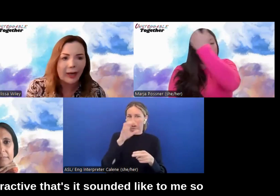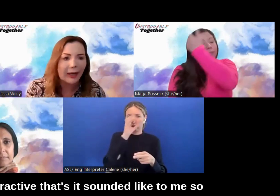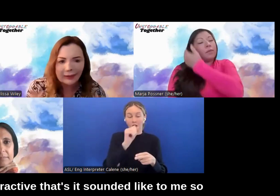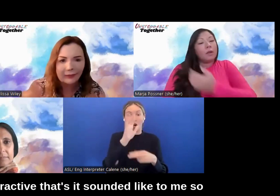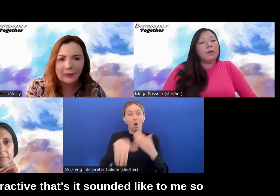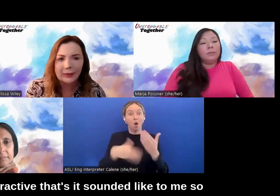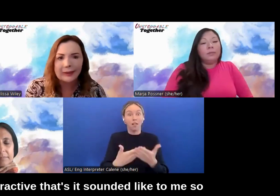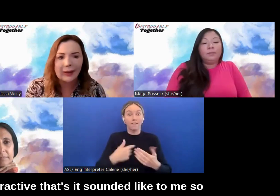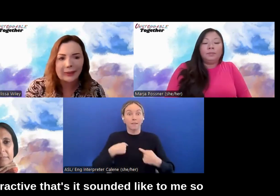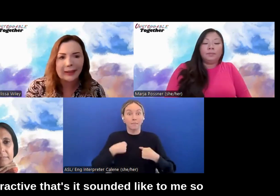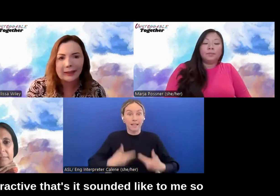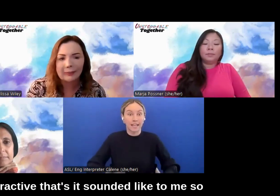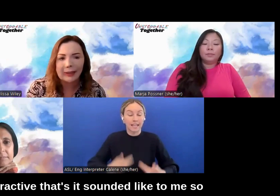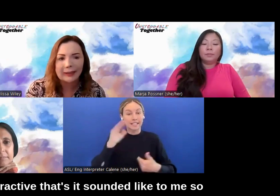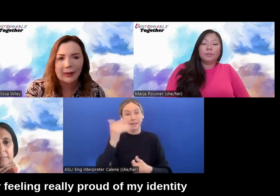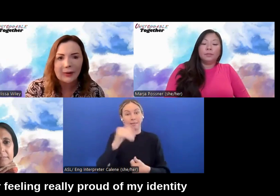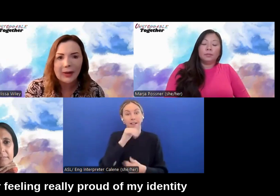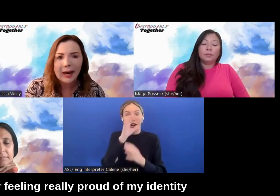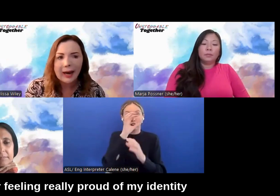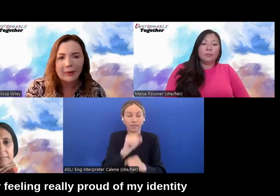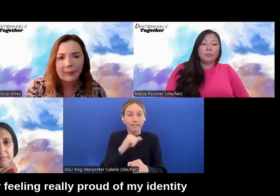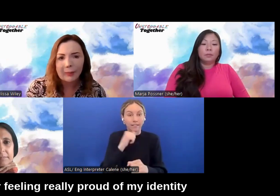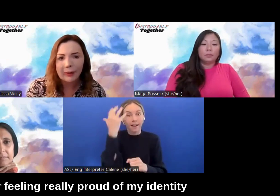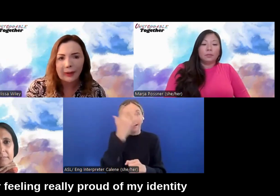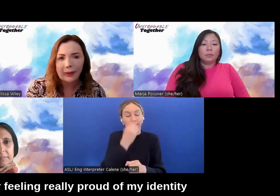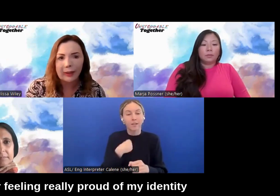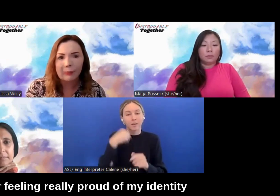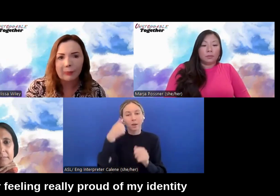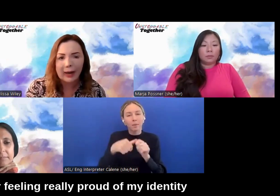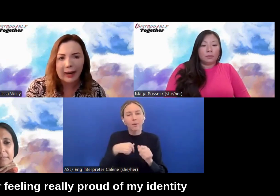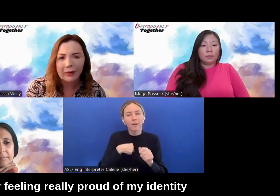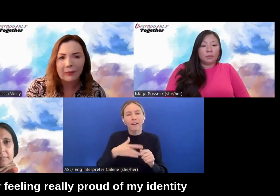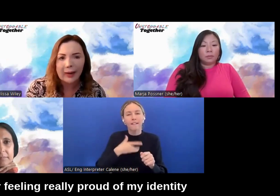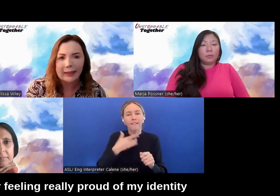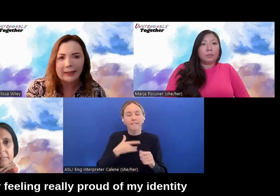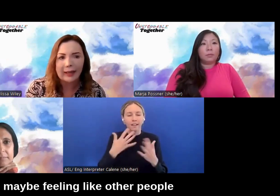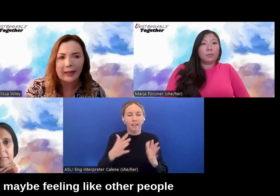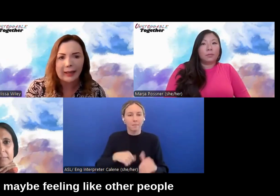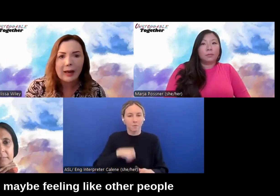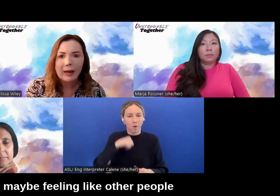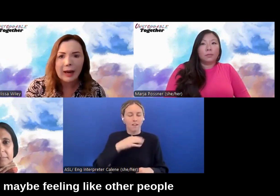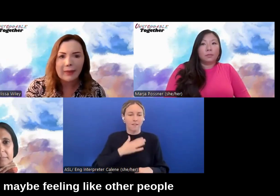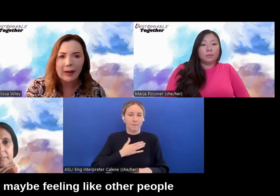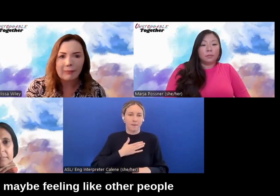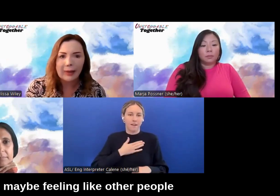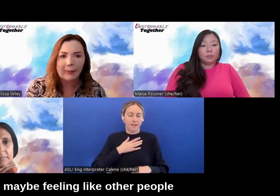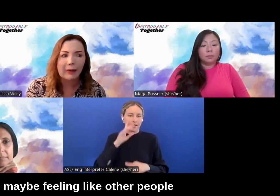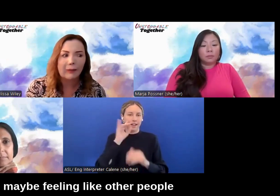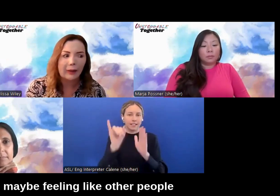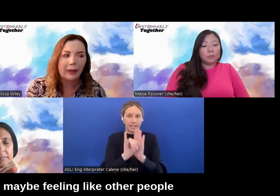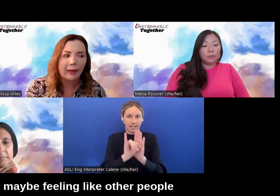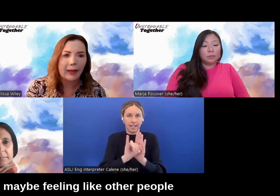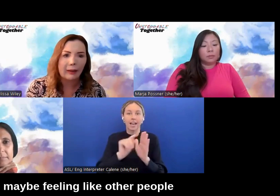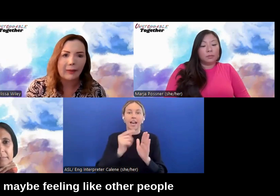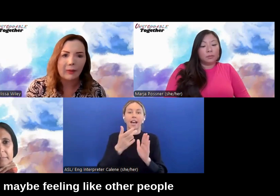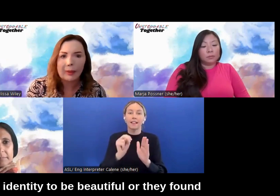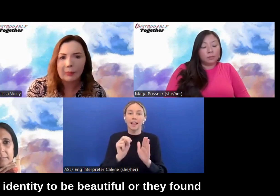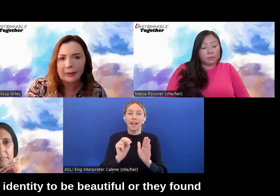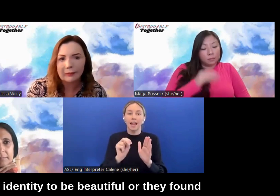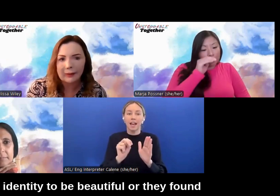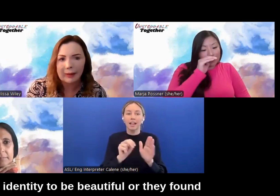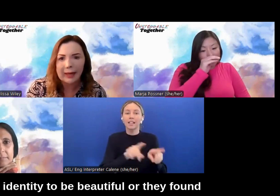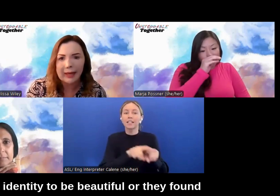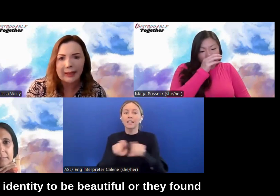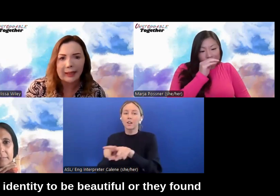was unattractive. That's what it sounded like to me. So I remember feeling really proud of my identity, and then maybe feeling like other